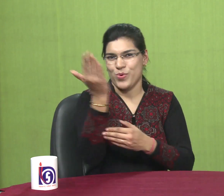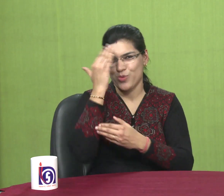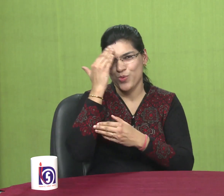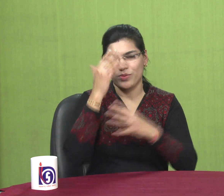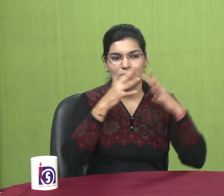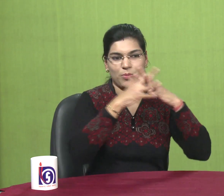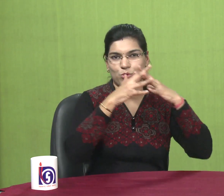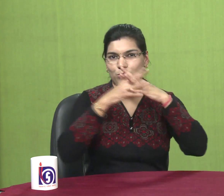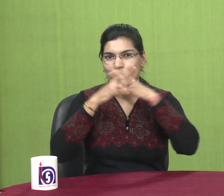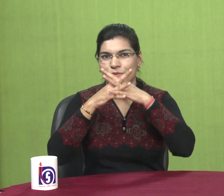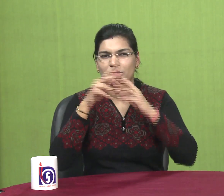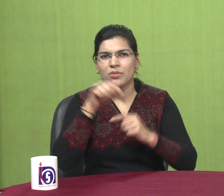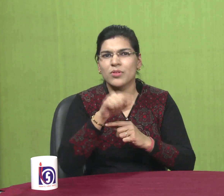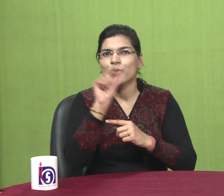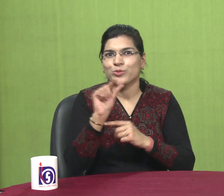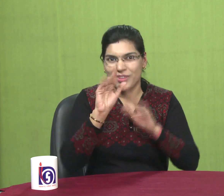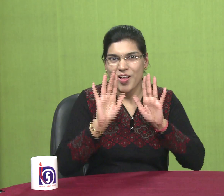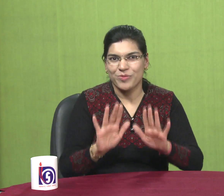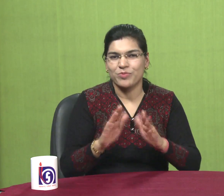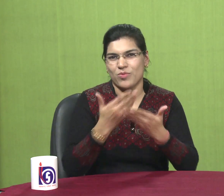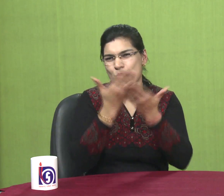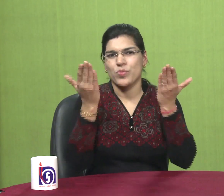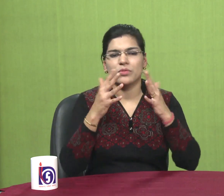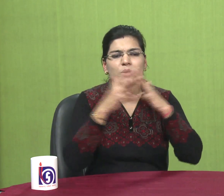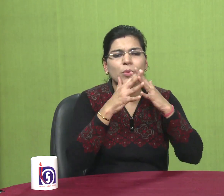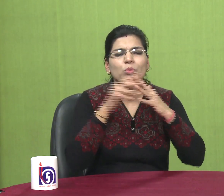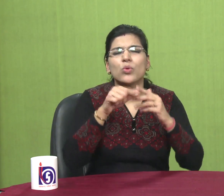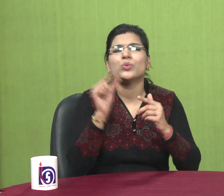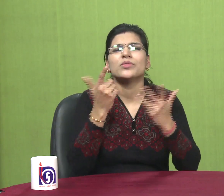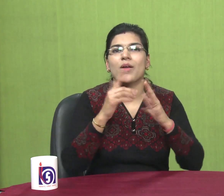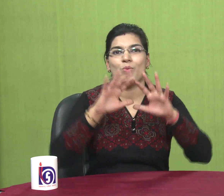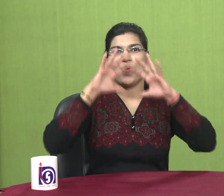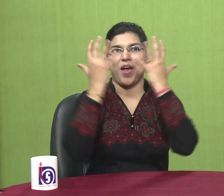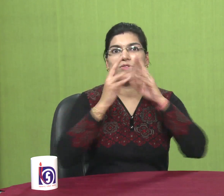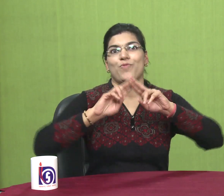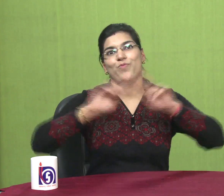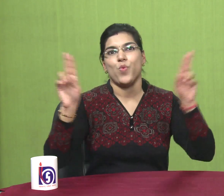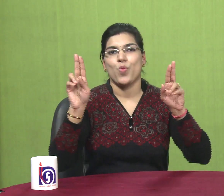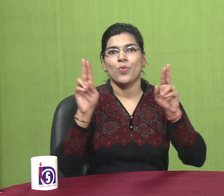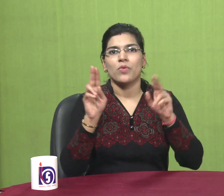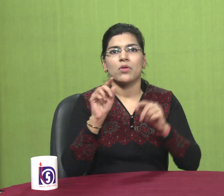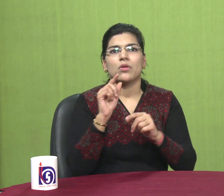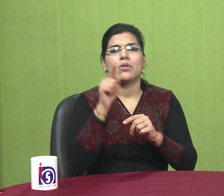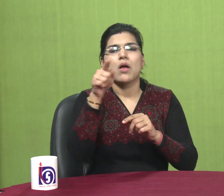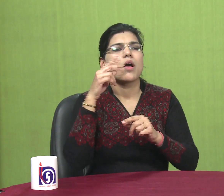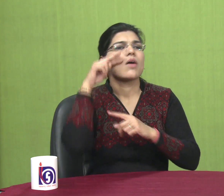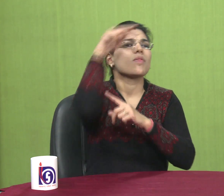What are they? You must have heard about www. So what is the use of World Wide Web? That